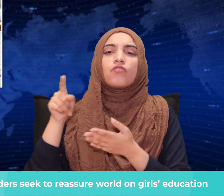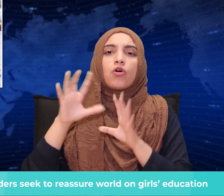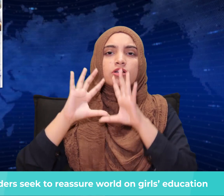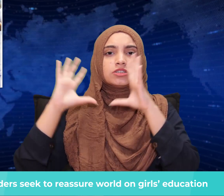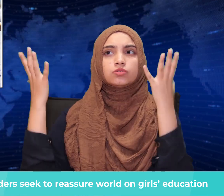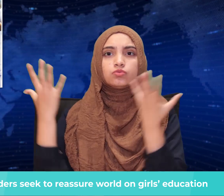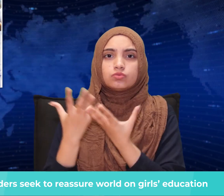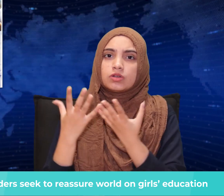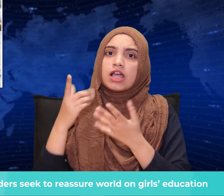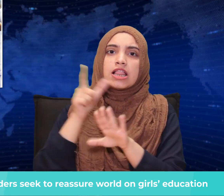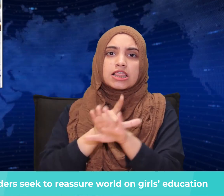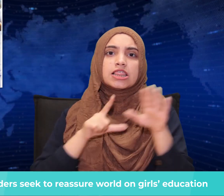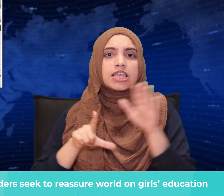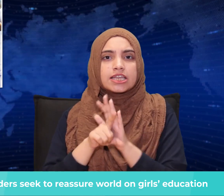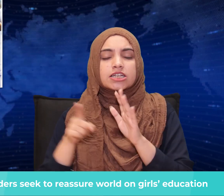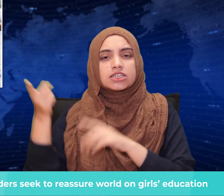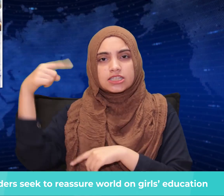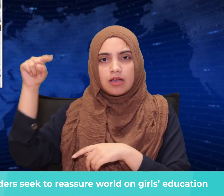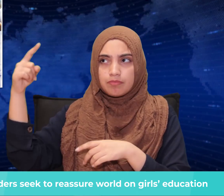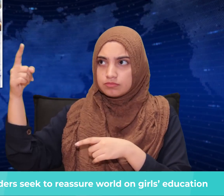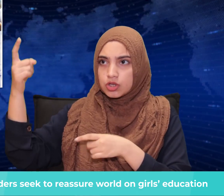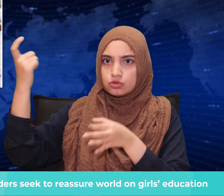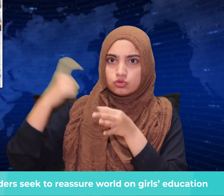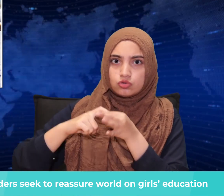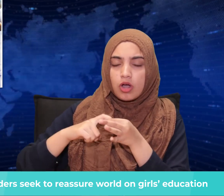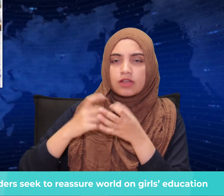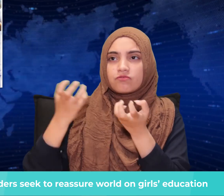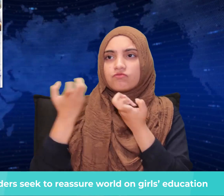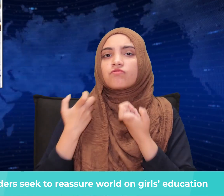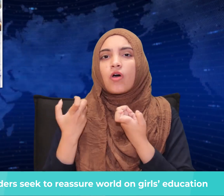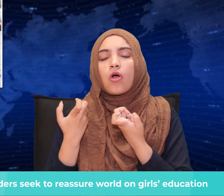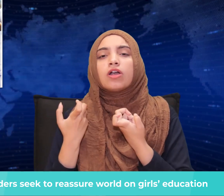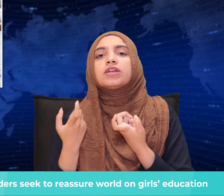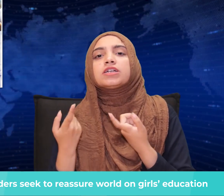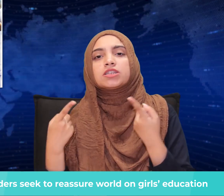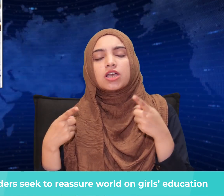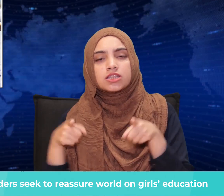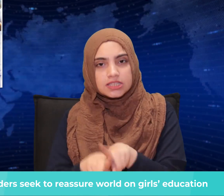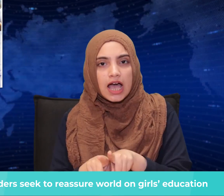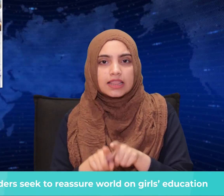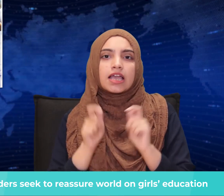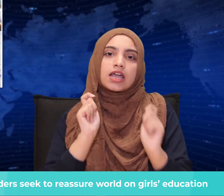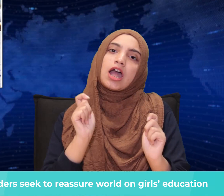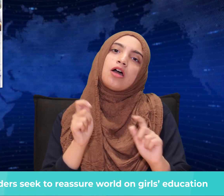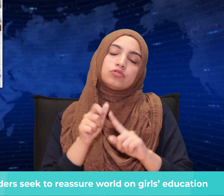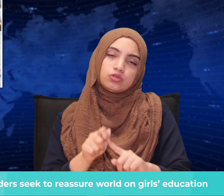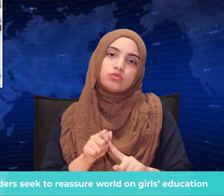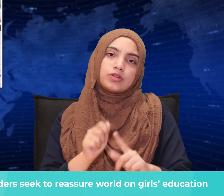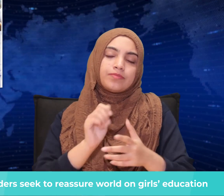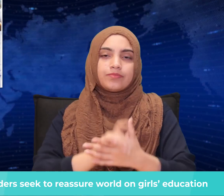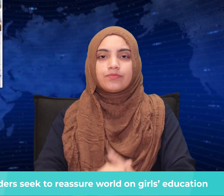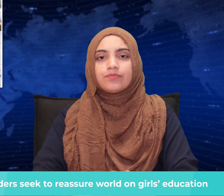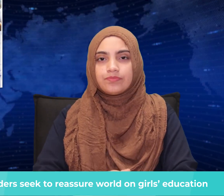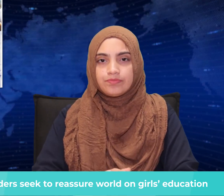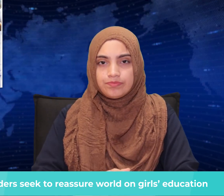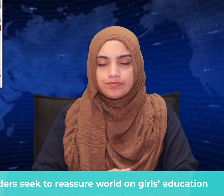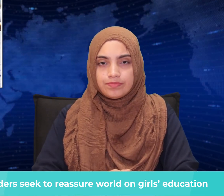warn of the perils of isolating the Taliban.